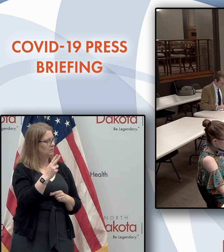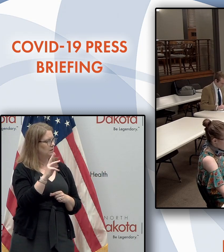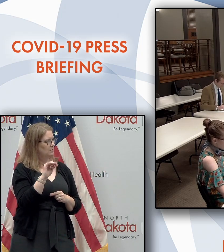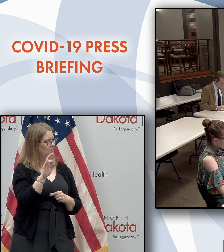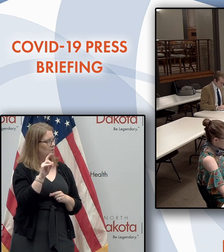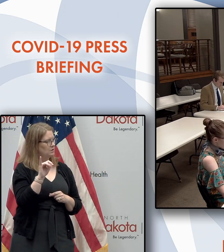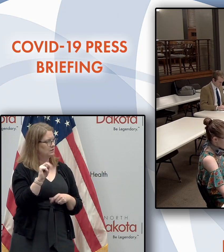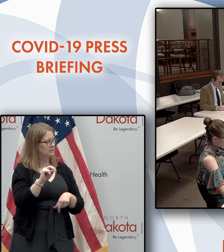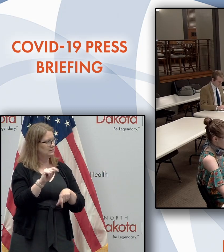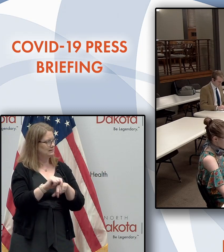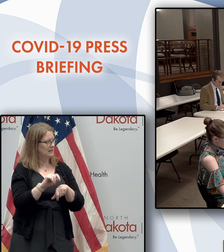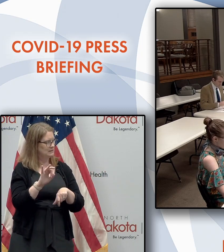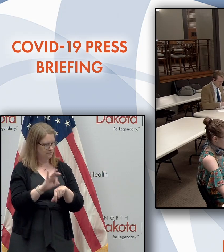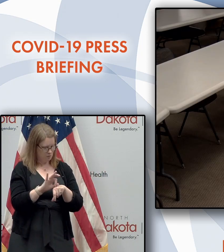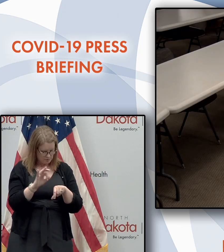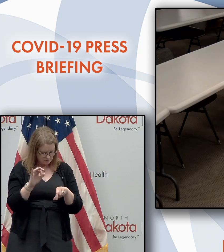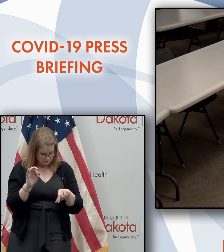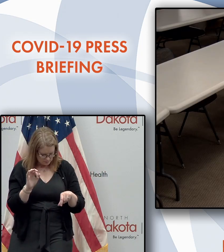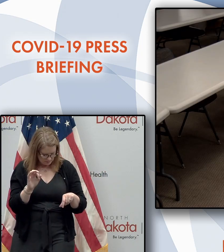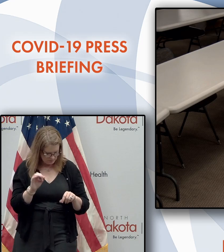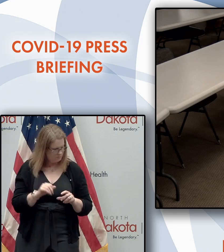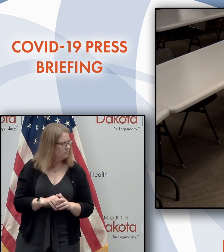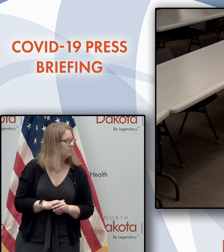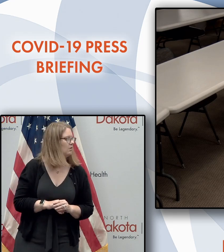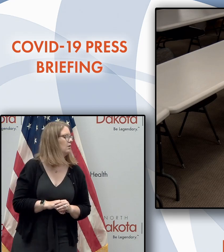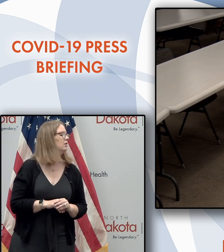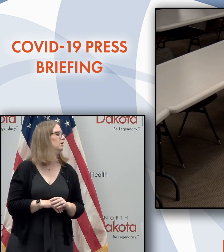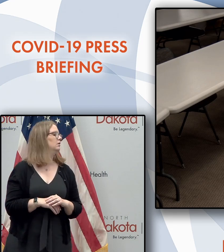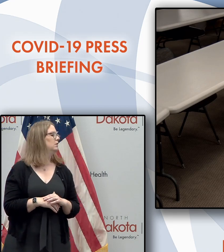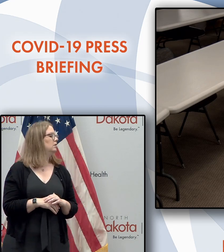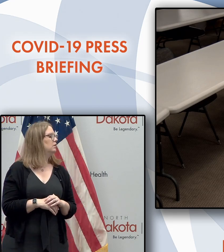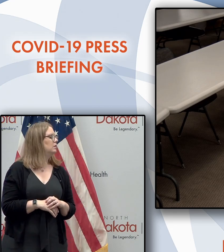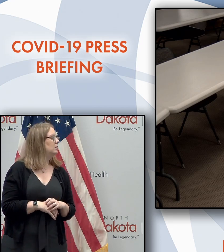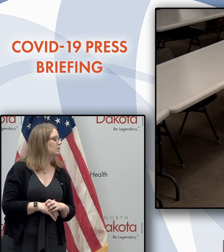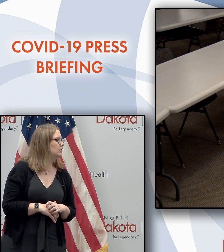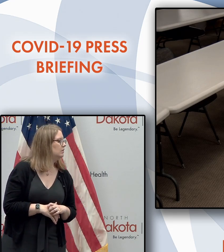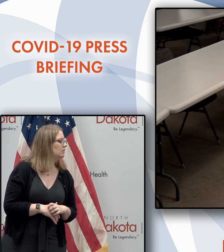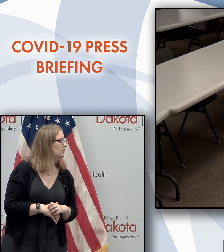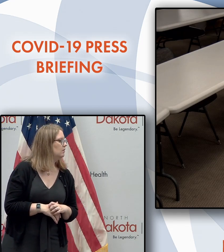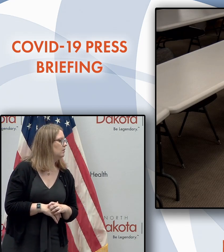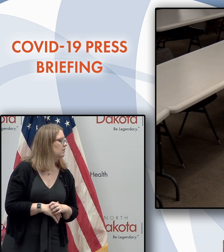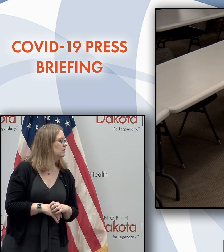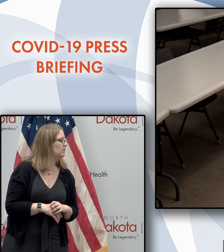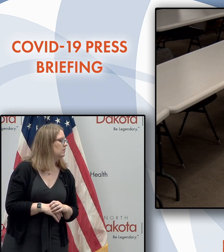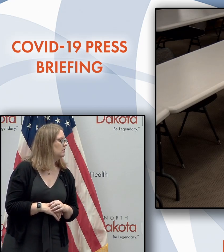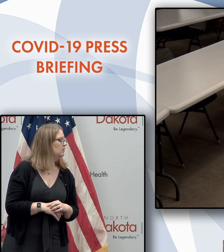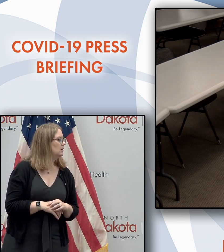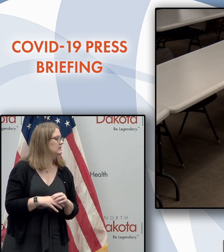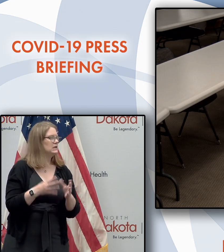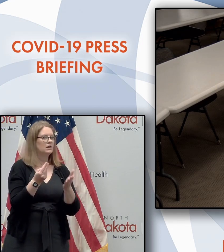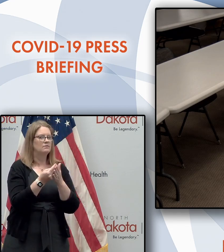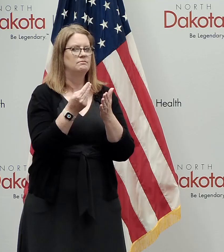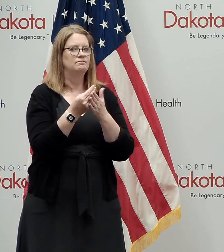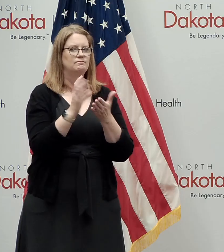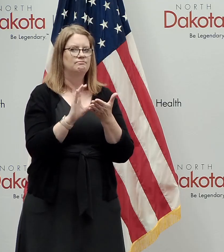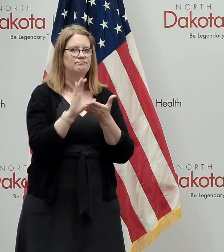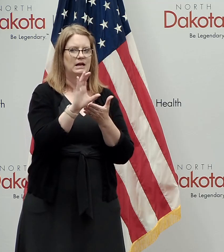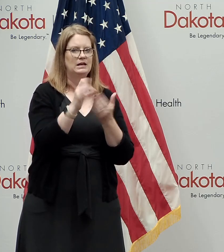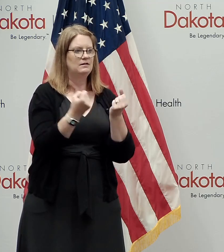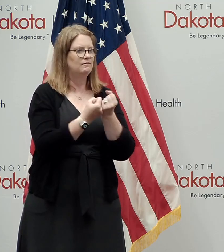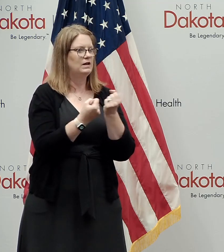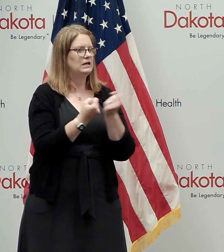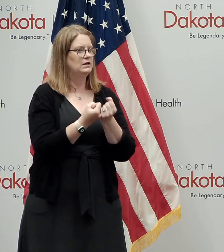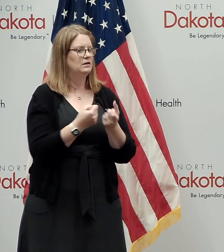force. First, is there a funding source that's been identified to fund it in a dollar amount?